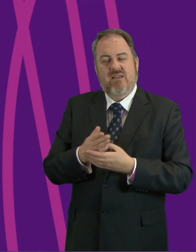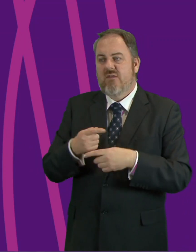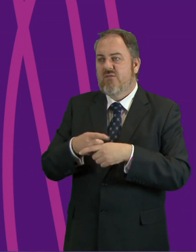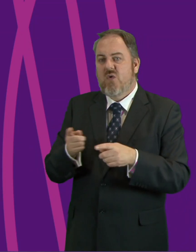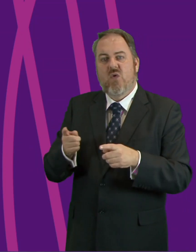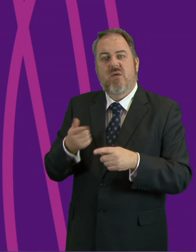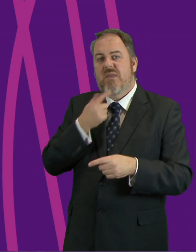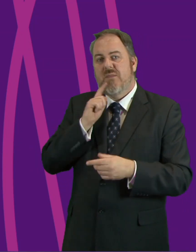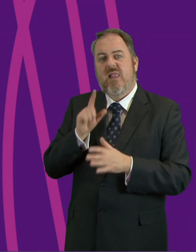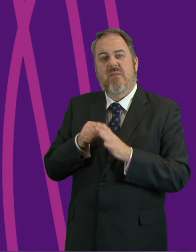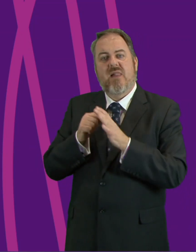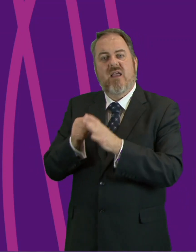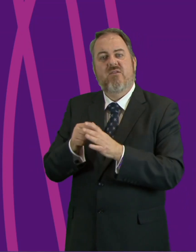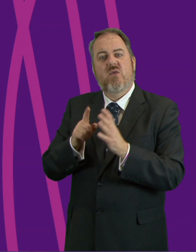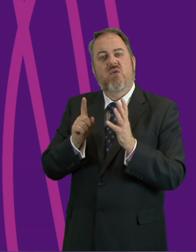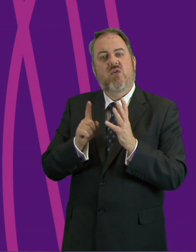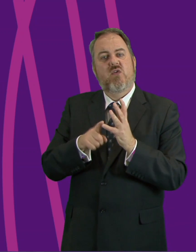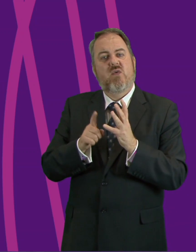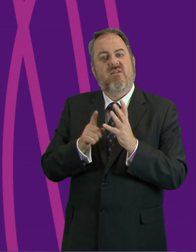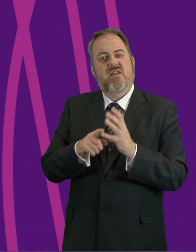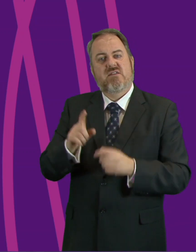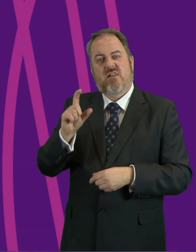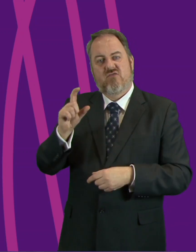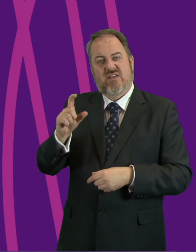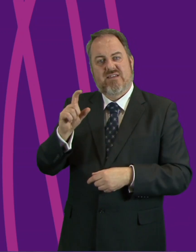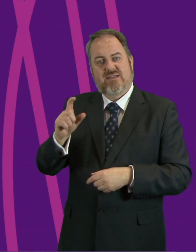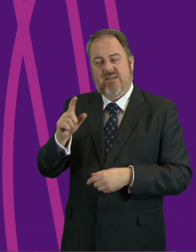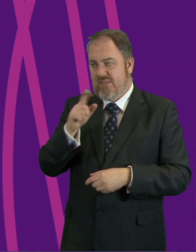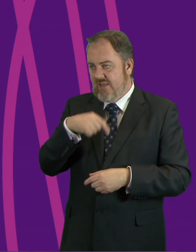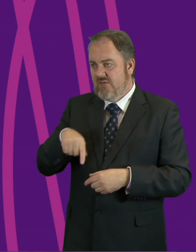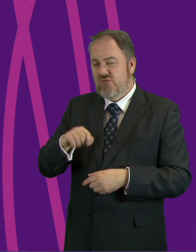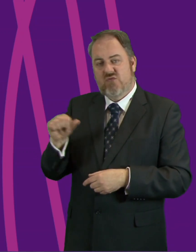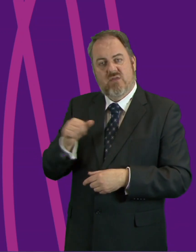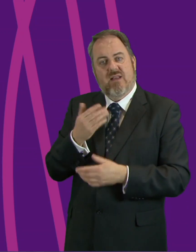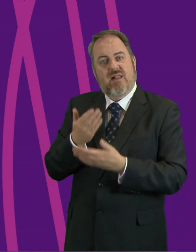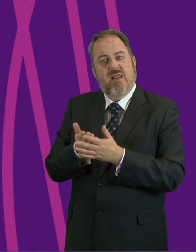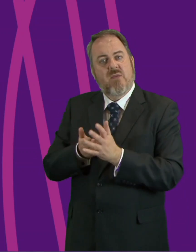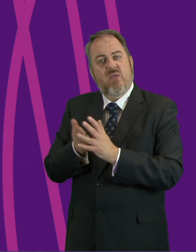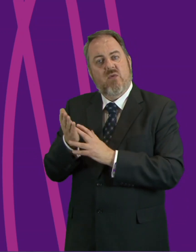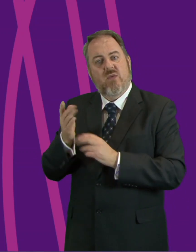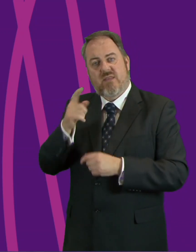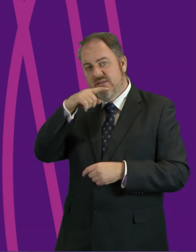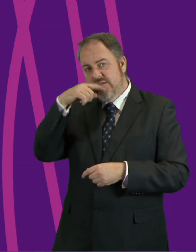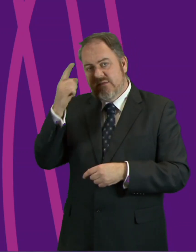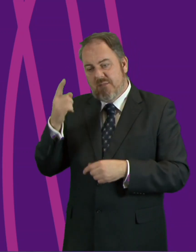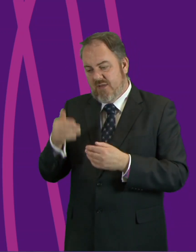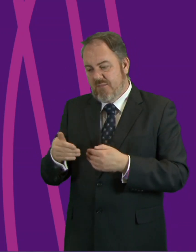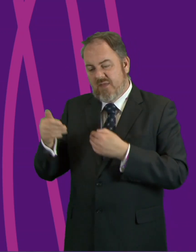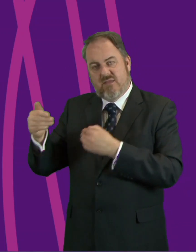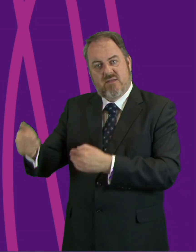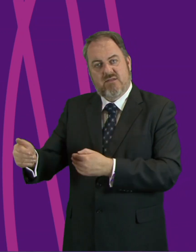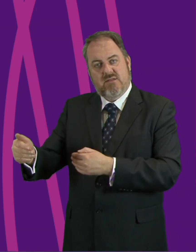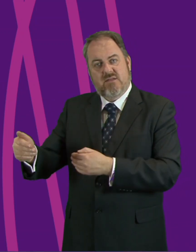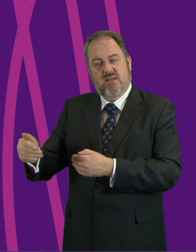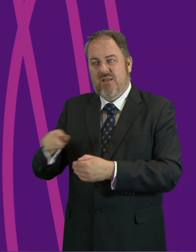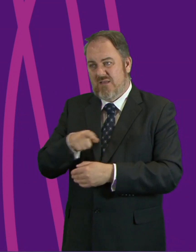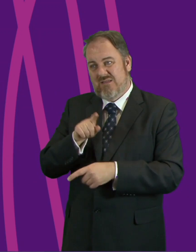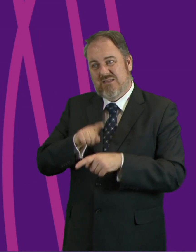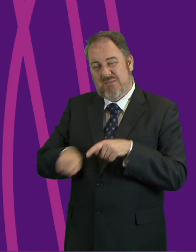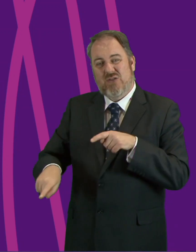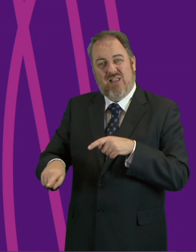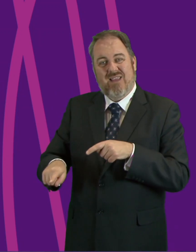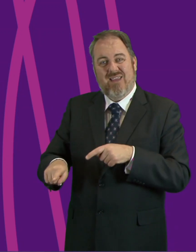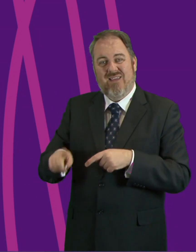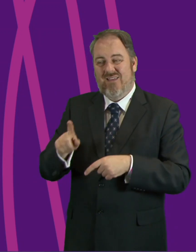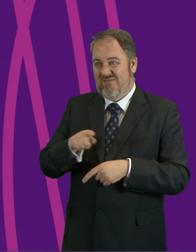universal credit to allow students to claim during the summer months could make a huge difference supporting students from the poorest backgrounds during